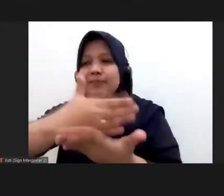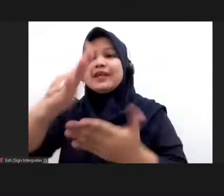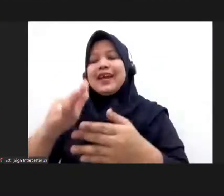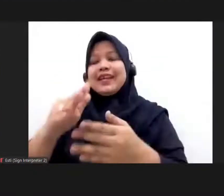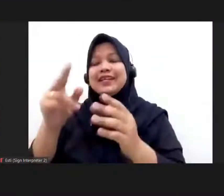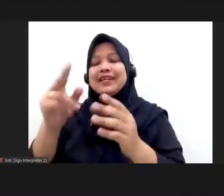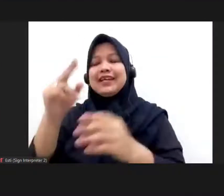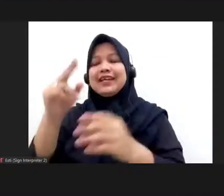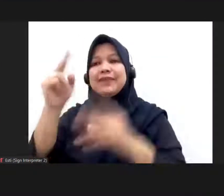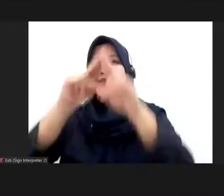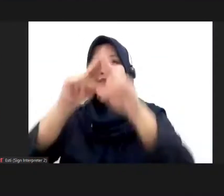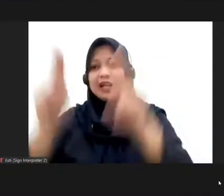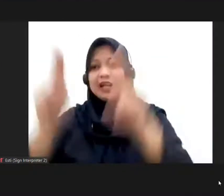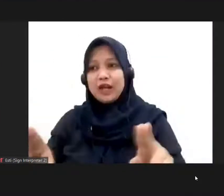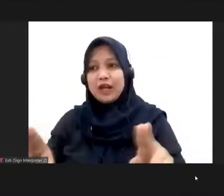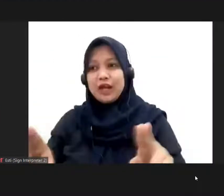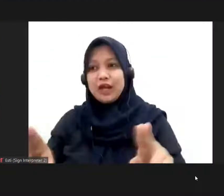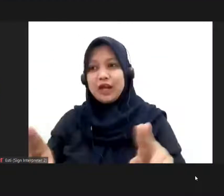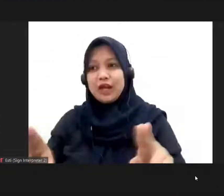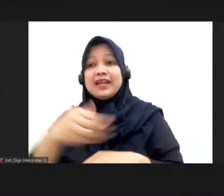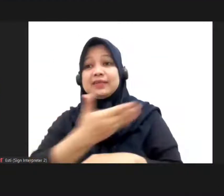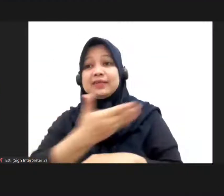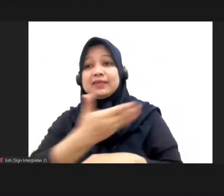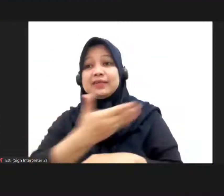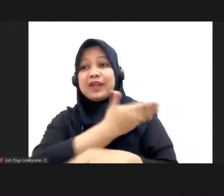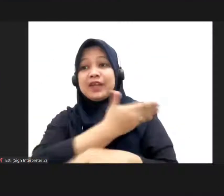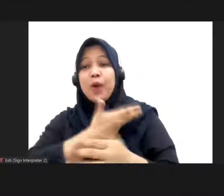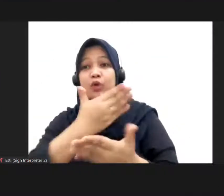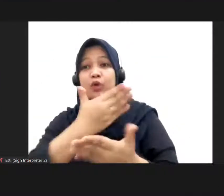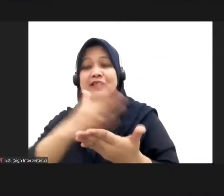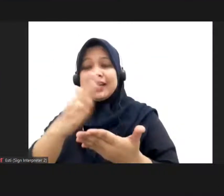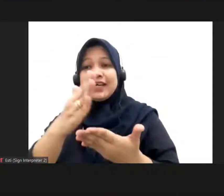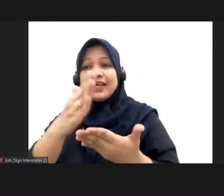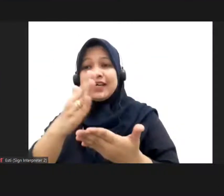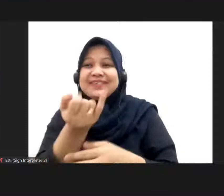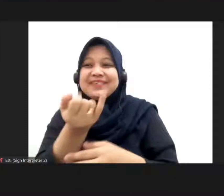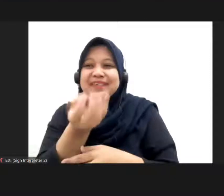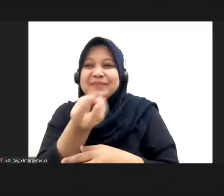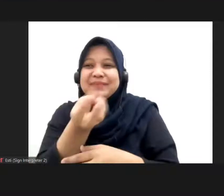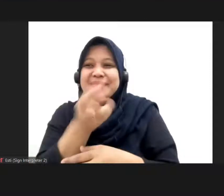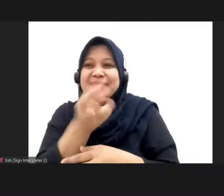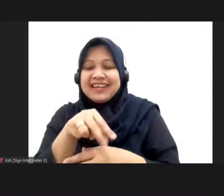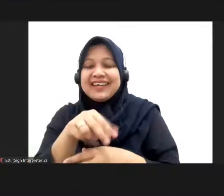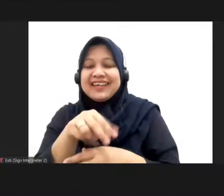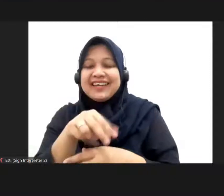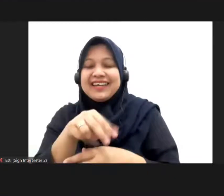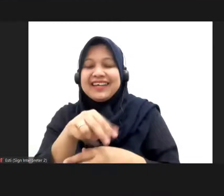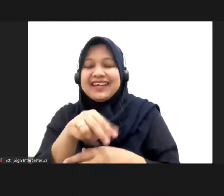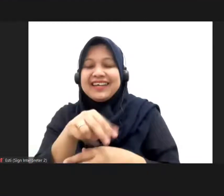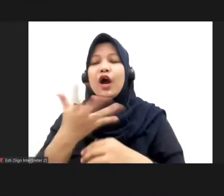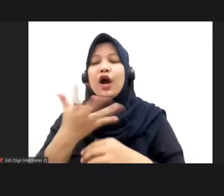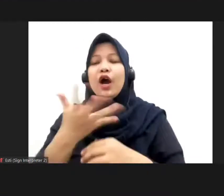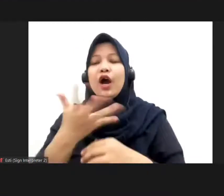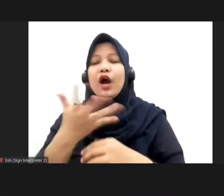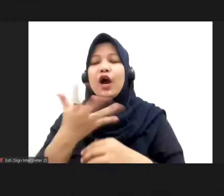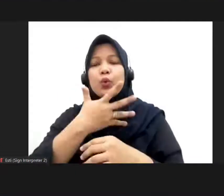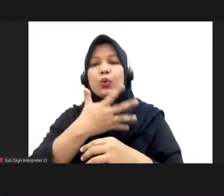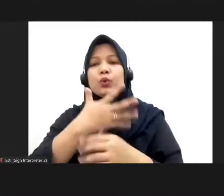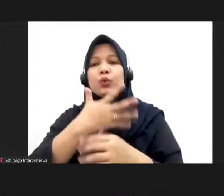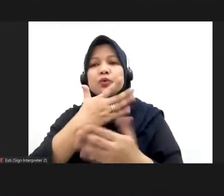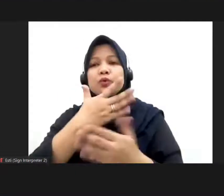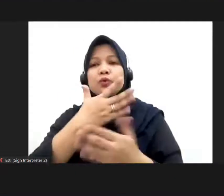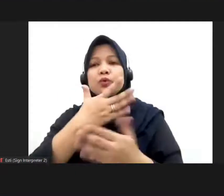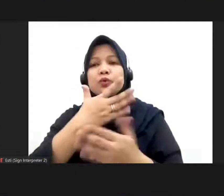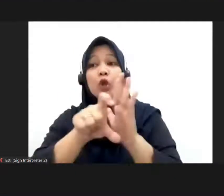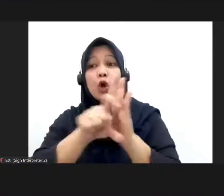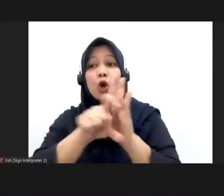share, permit me just a bit more. A I quick would yes, like just to a I would like to share one example of what we